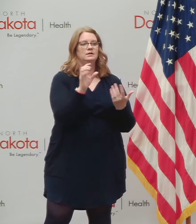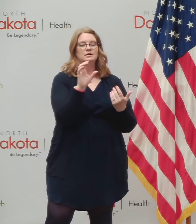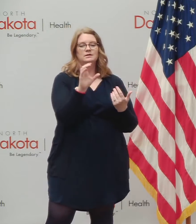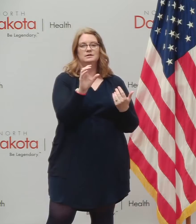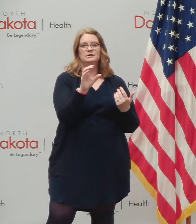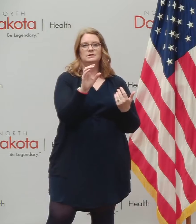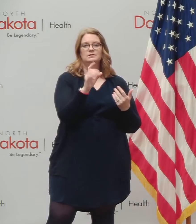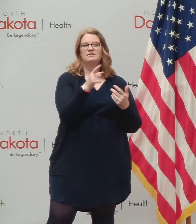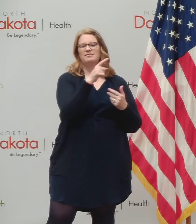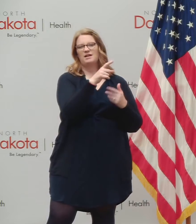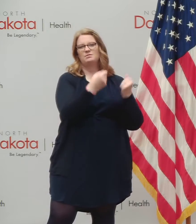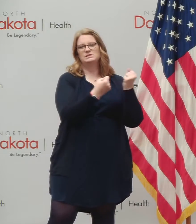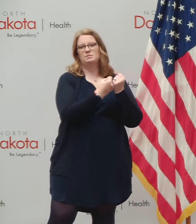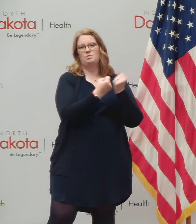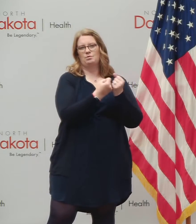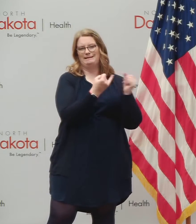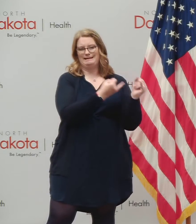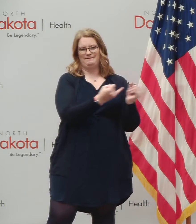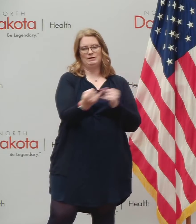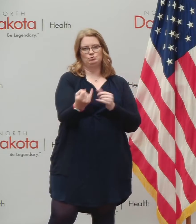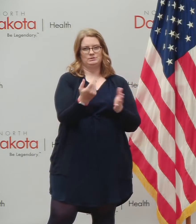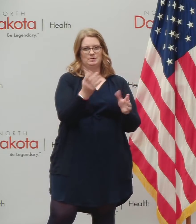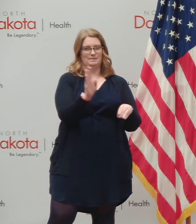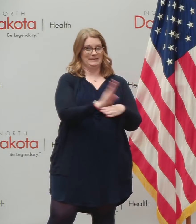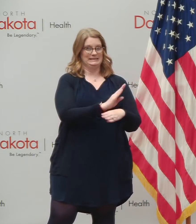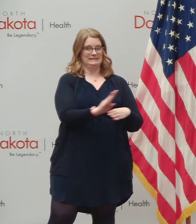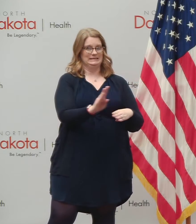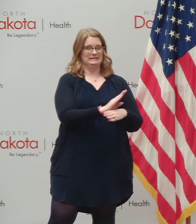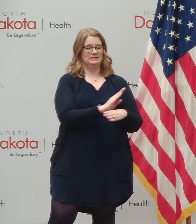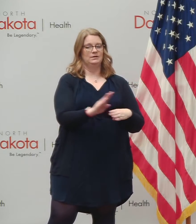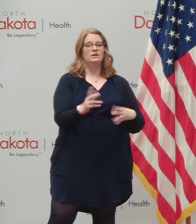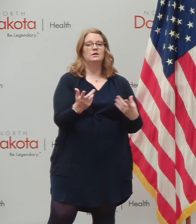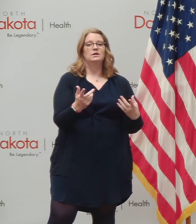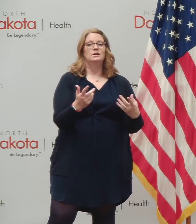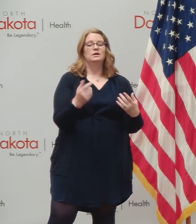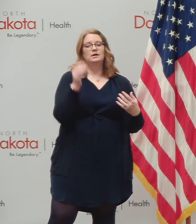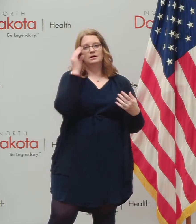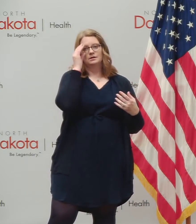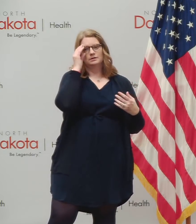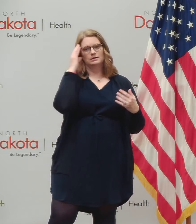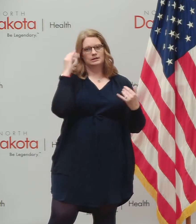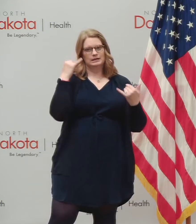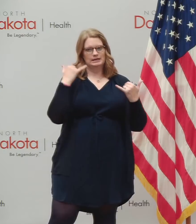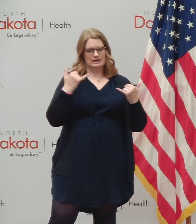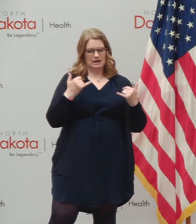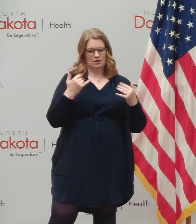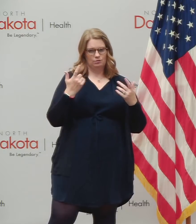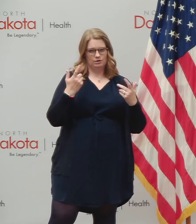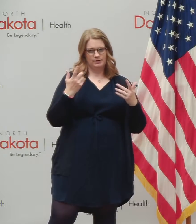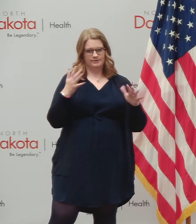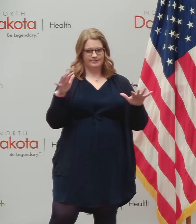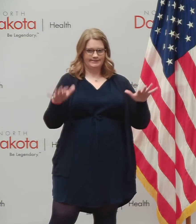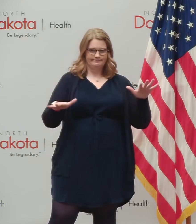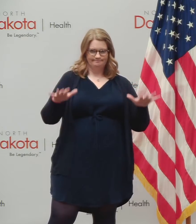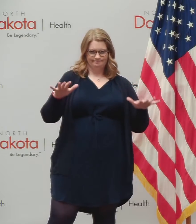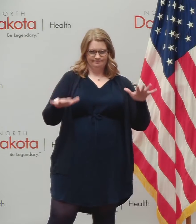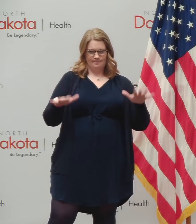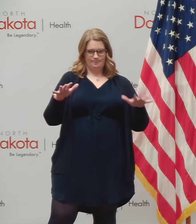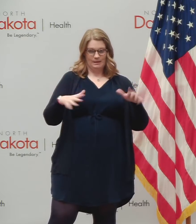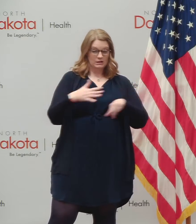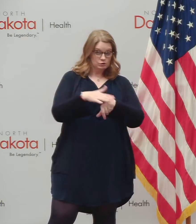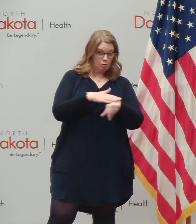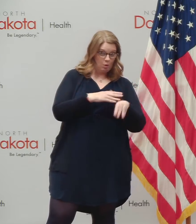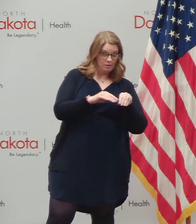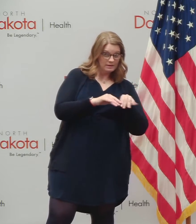funds, went to supporting individuals or businesses because, again, as we're working on a balance here of containing and